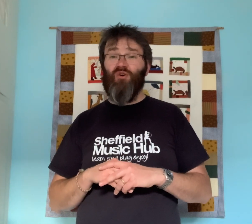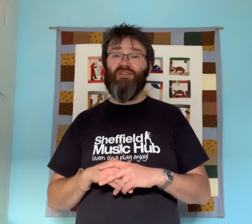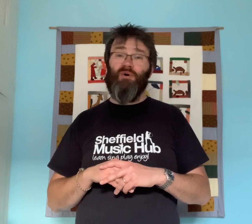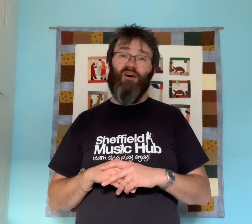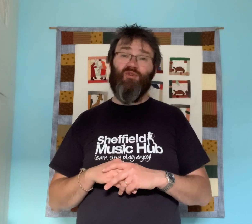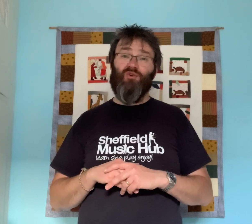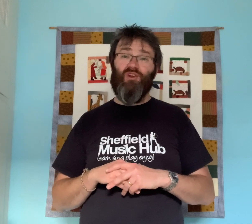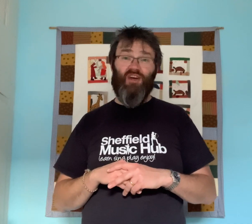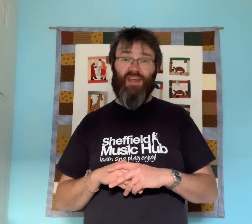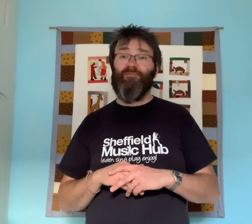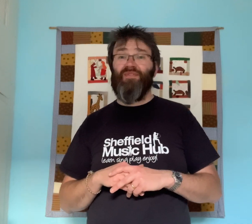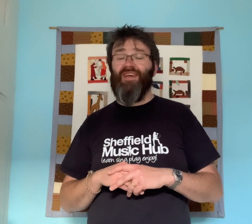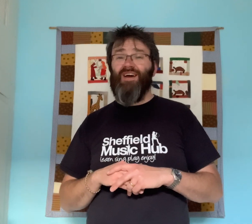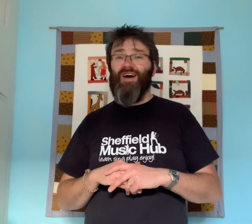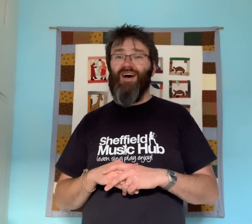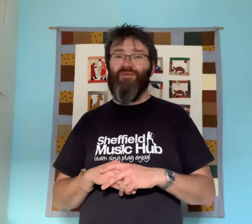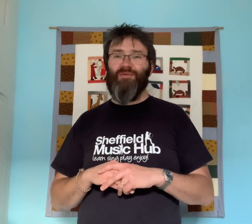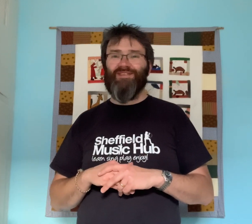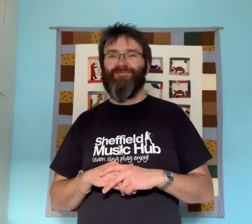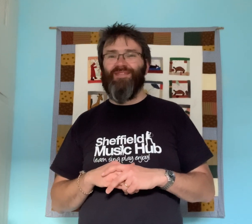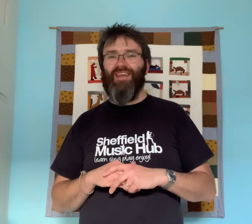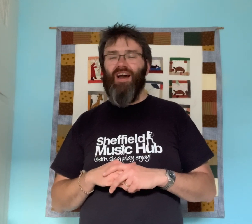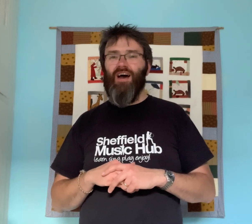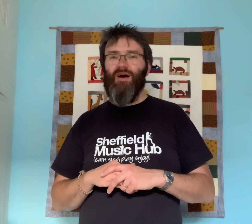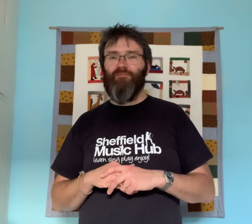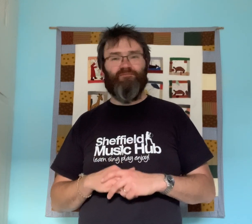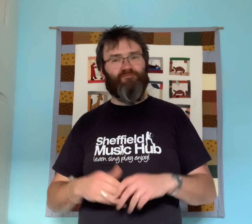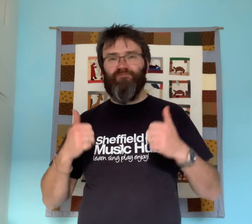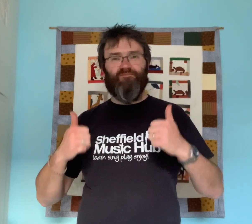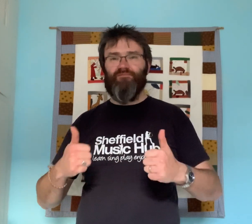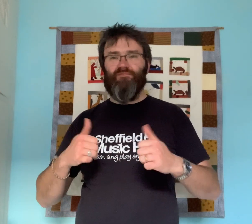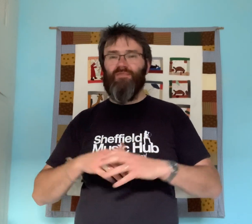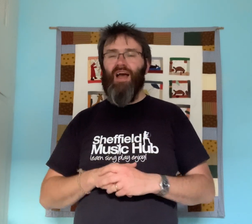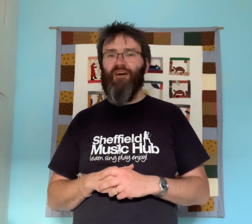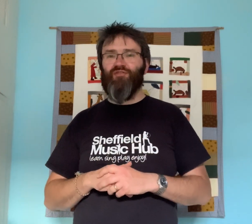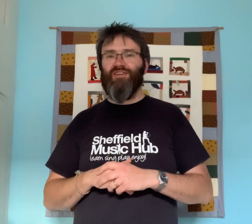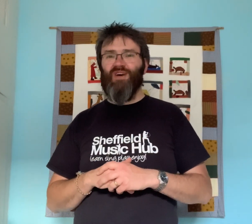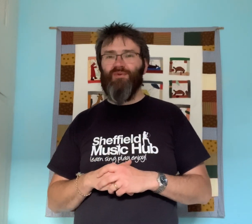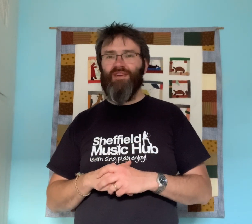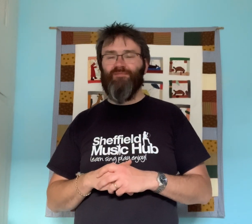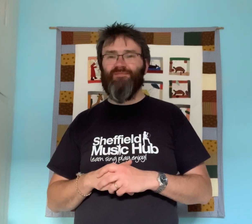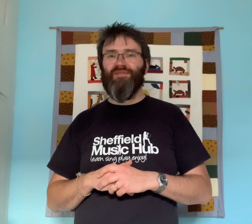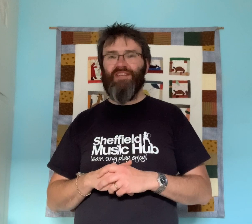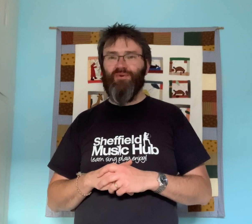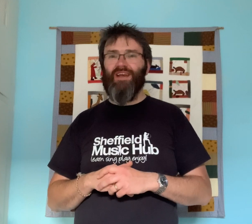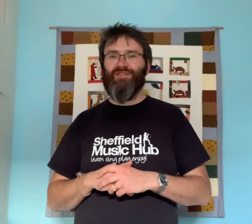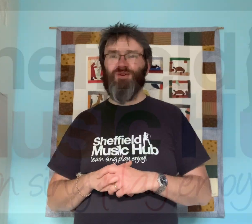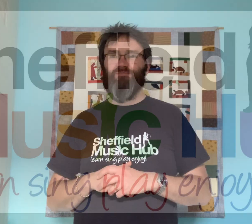as part of your learning at the moment. Have a great time with it. See you again soon.